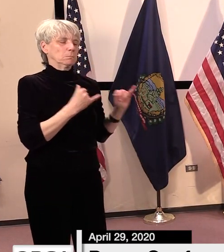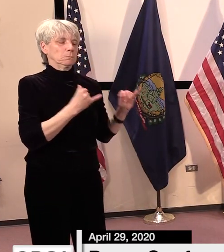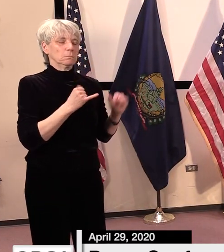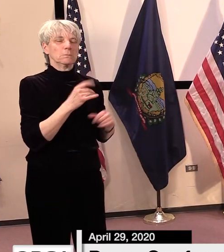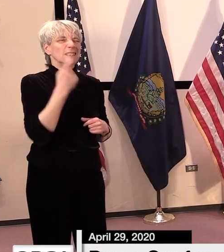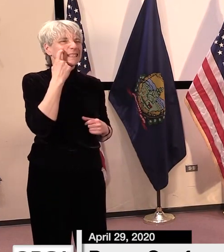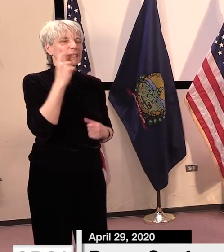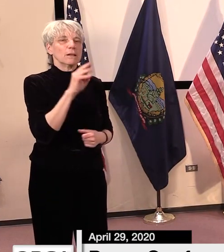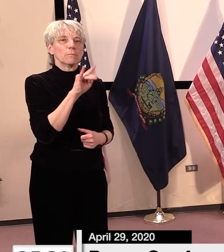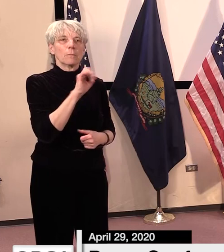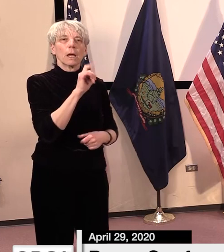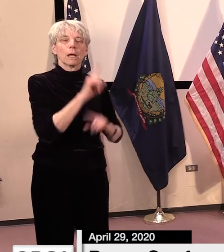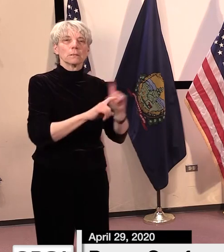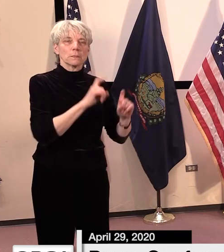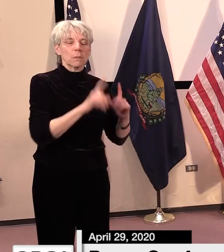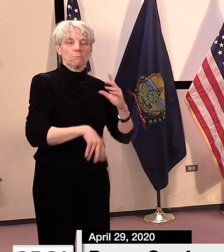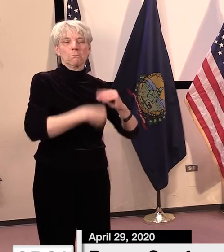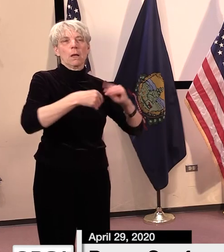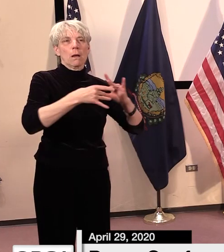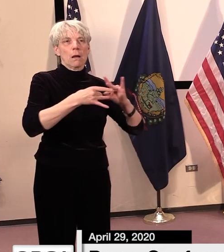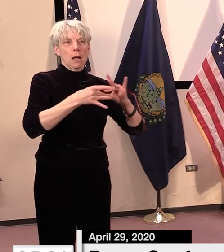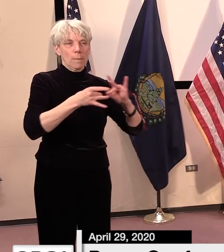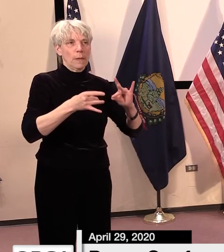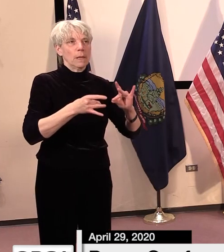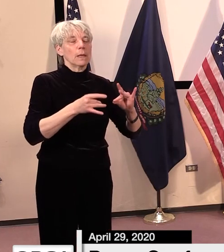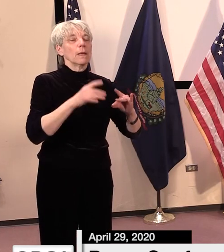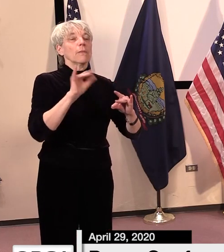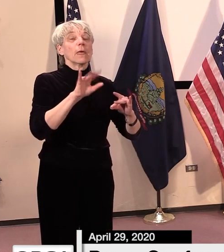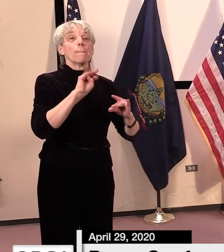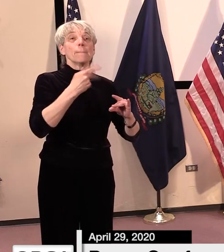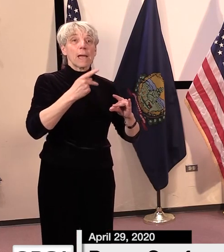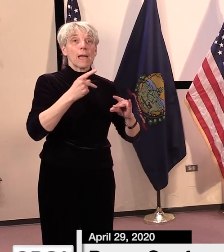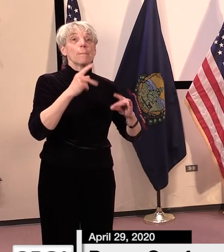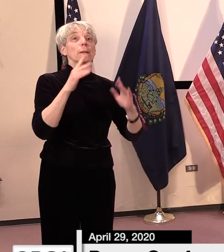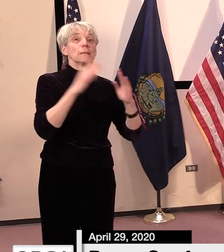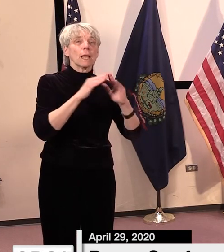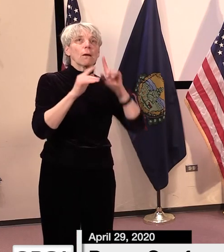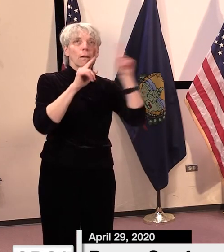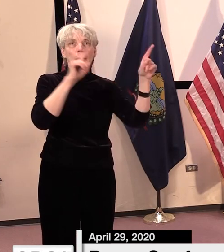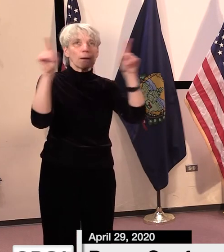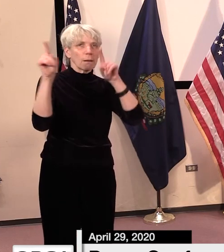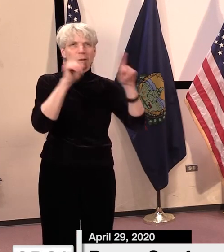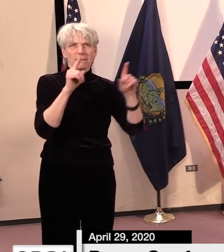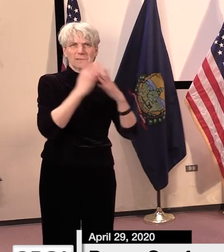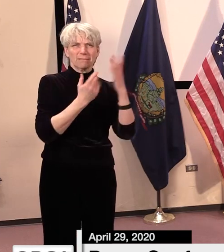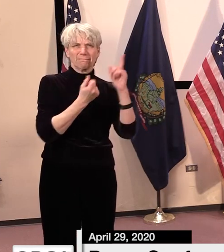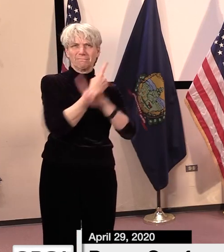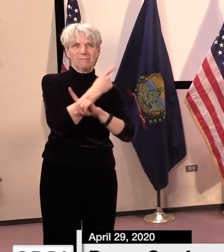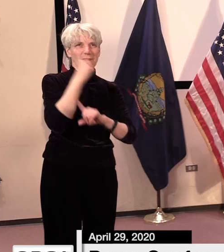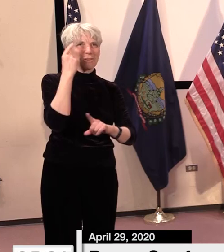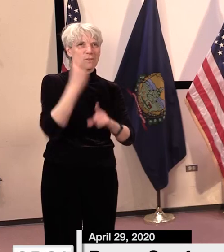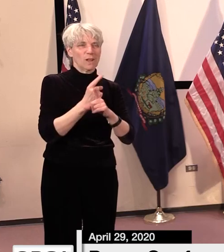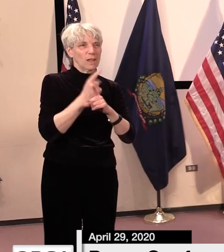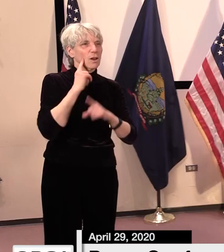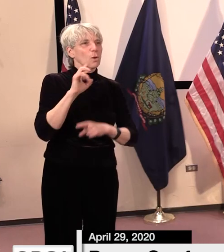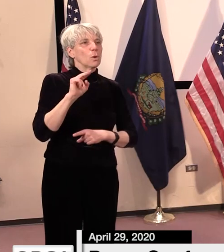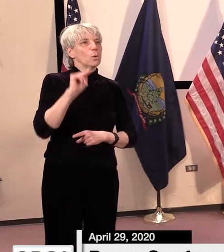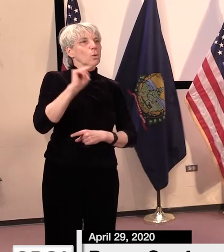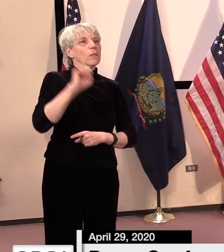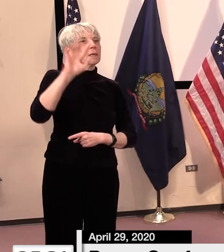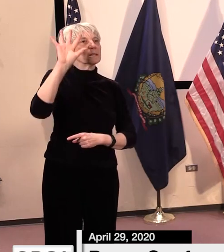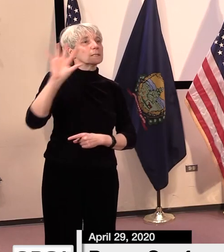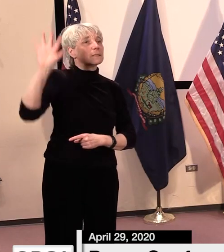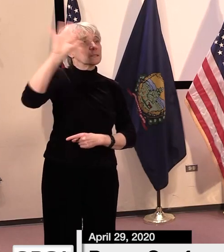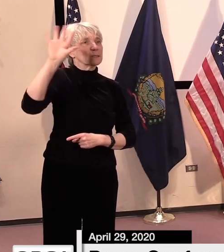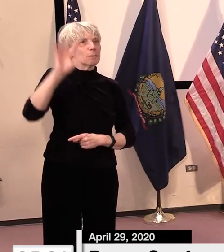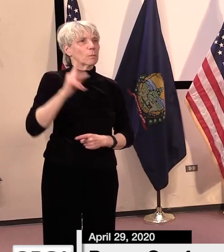it other than just to offer the comment that the town-by-town map, I know the Northeast Kingdom residents and readers we've heard from would